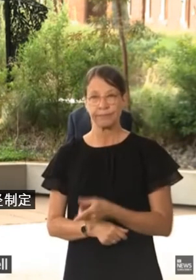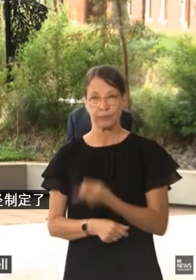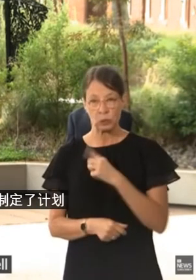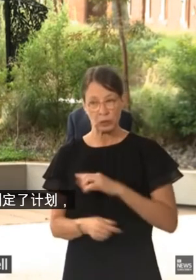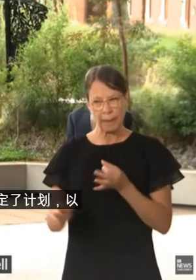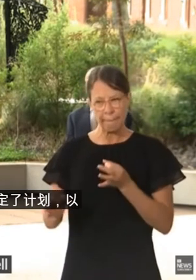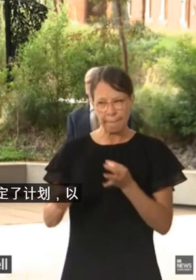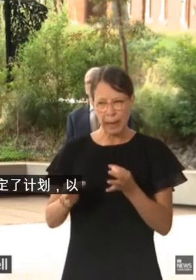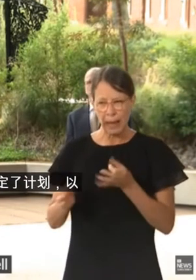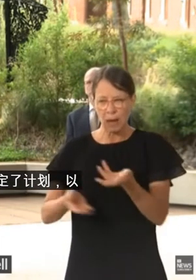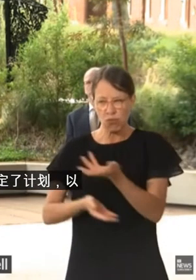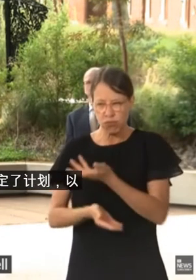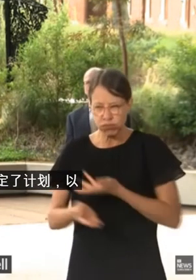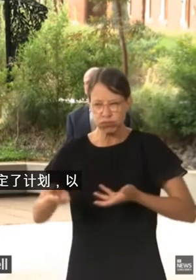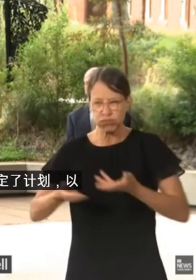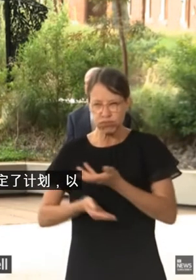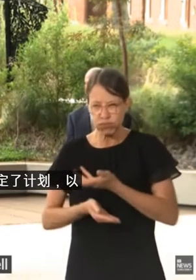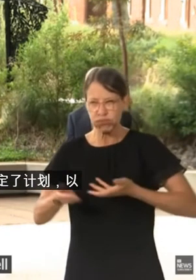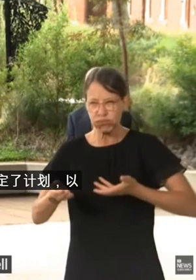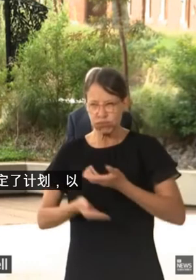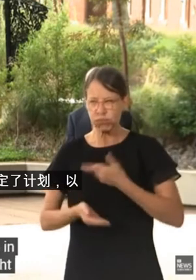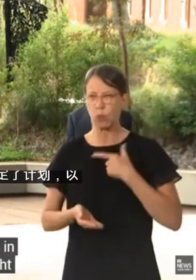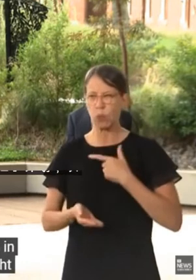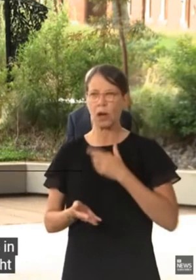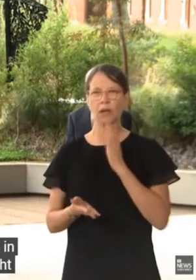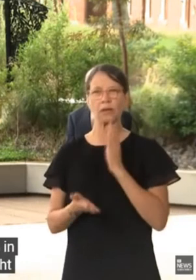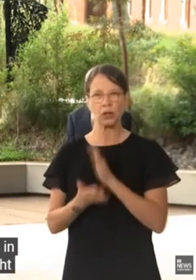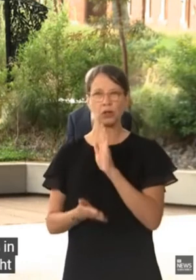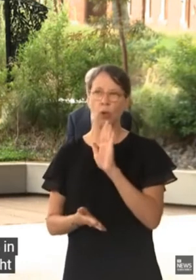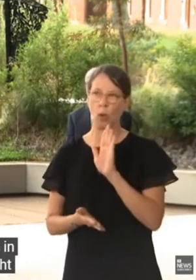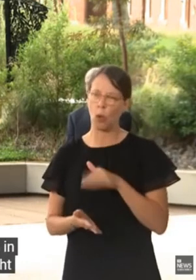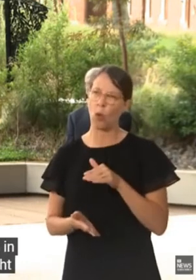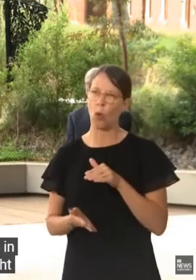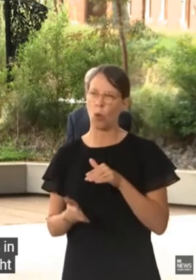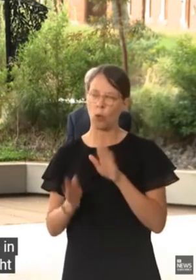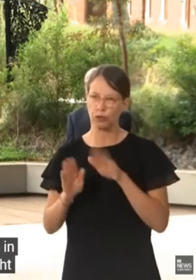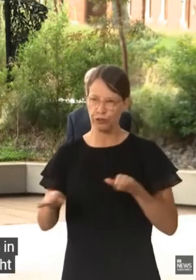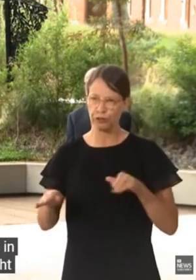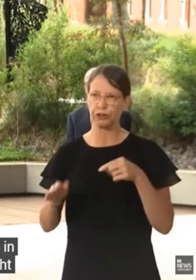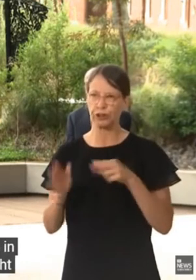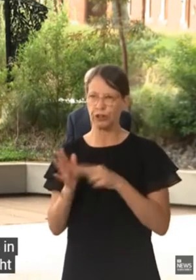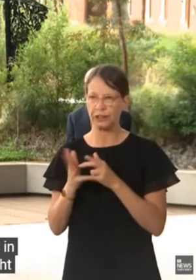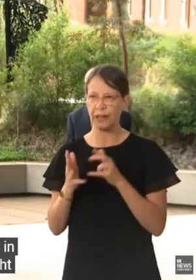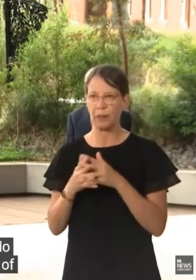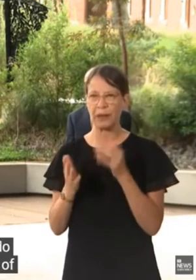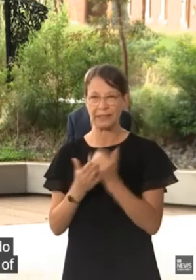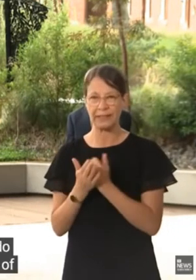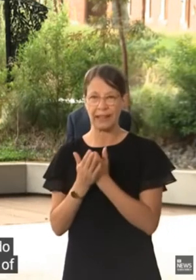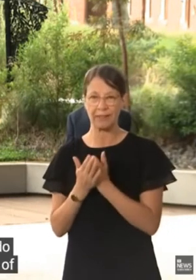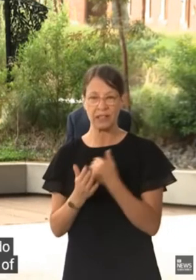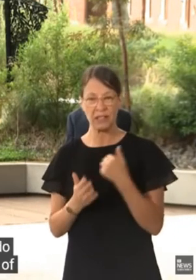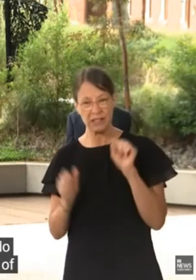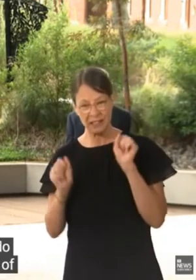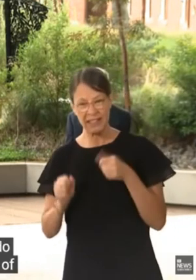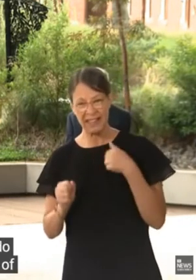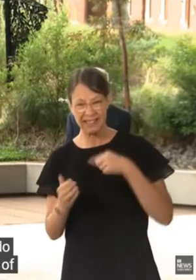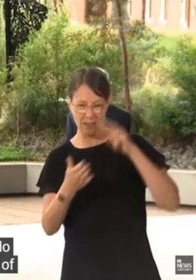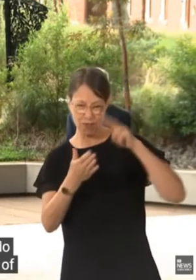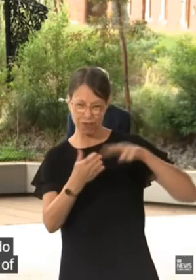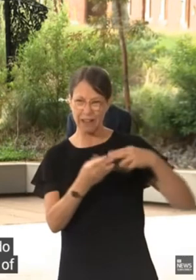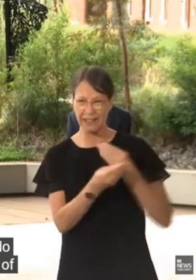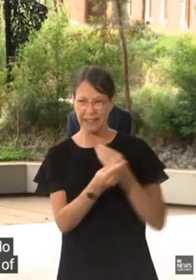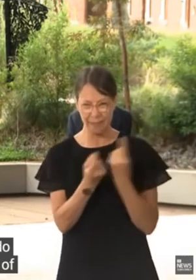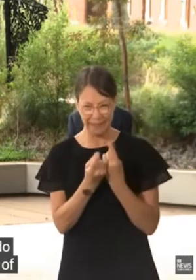put our plans in place to ensure that kids right across our state are safe. I do understand that, and I saw some of the reporting last night, that, and